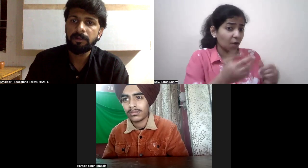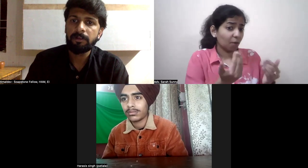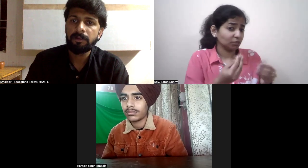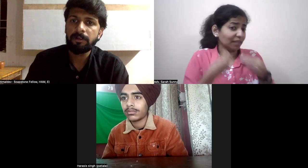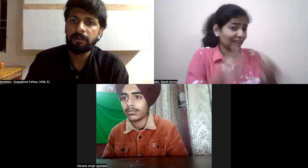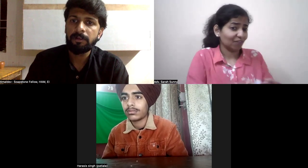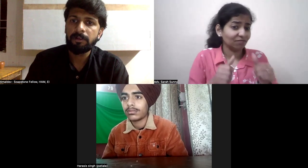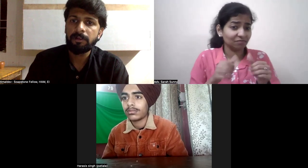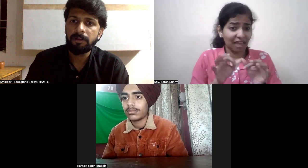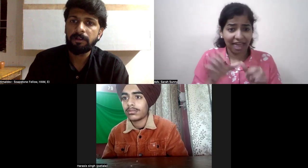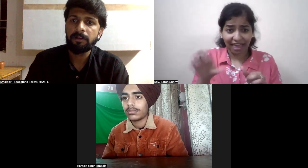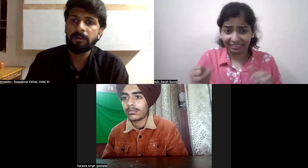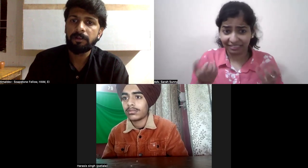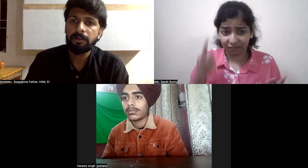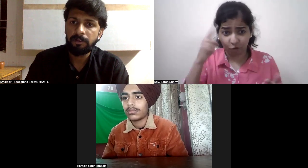you can